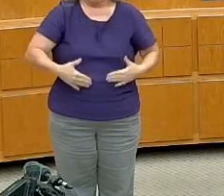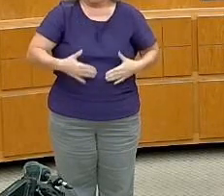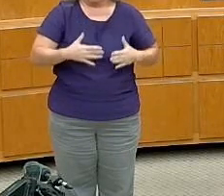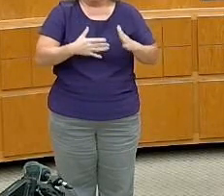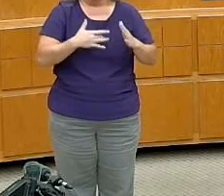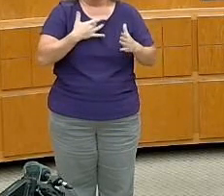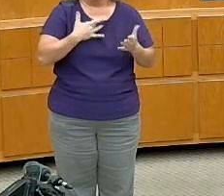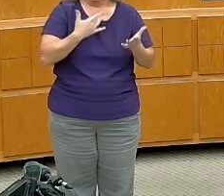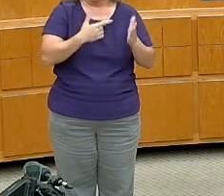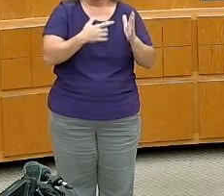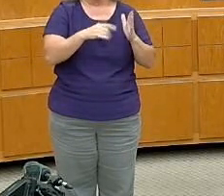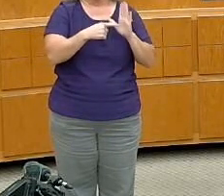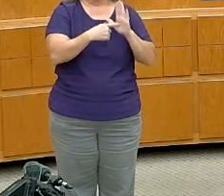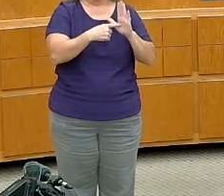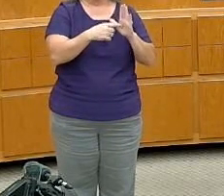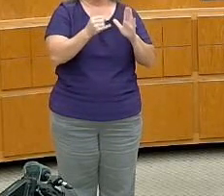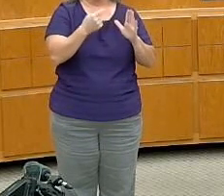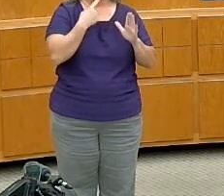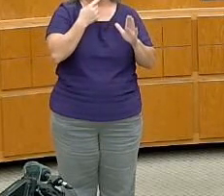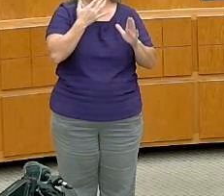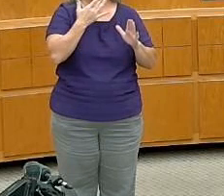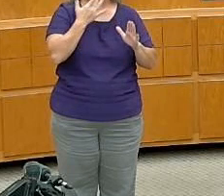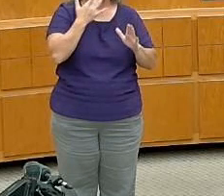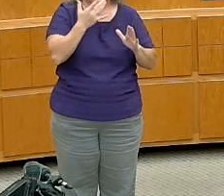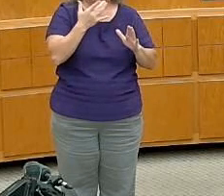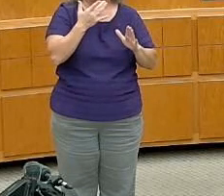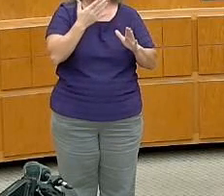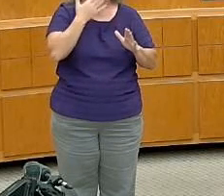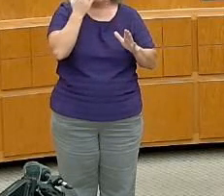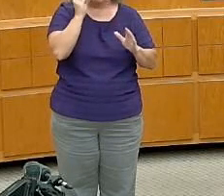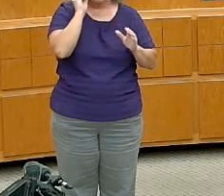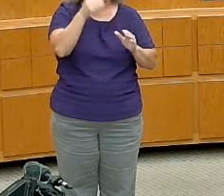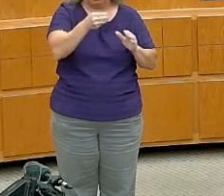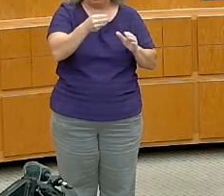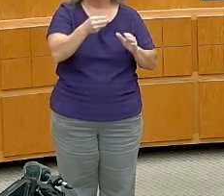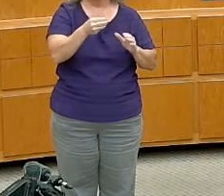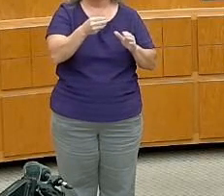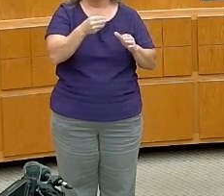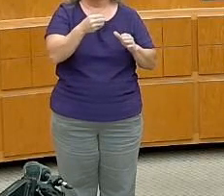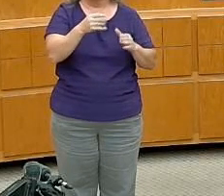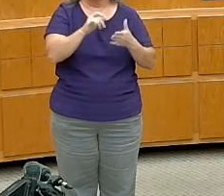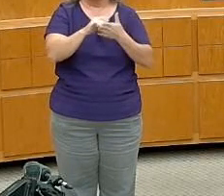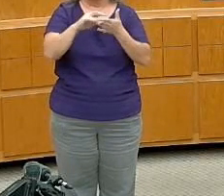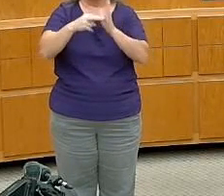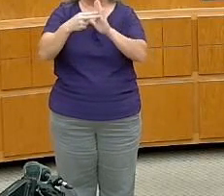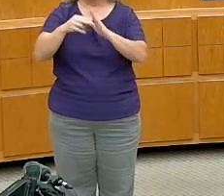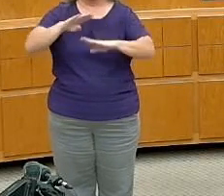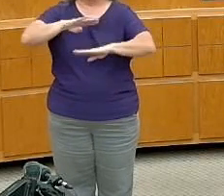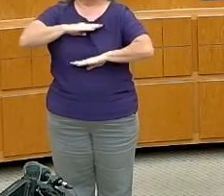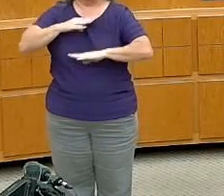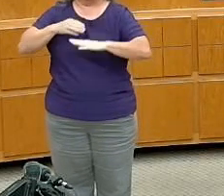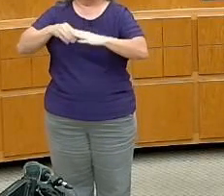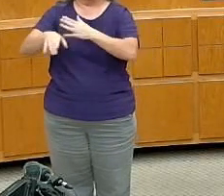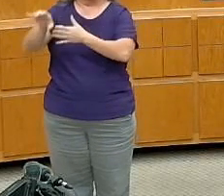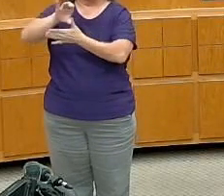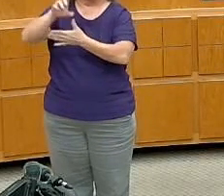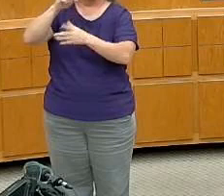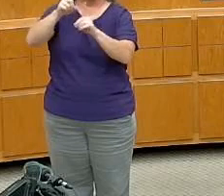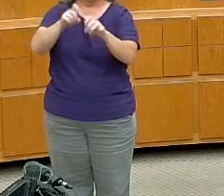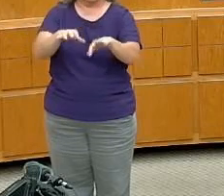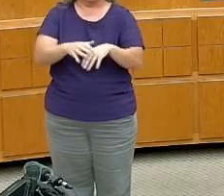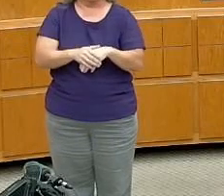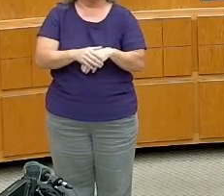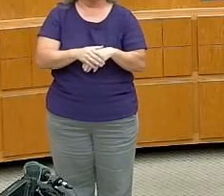further inquiry to see whether they met the guidelines for testing. Make no mistake, this county wants to test